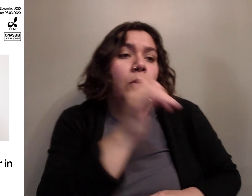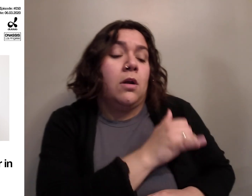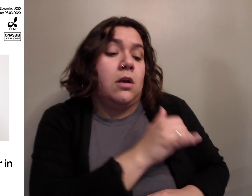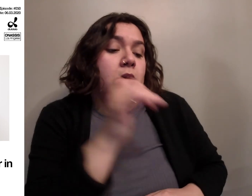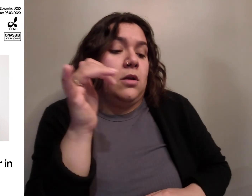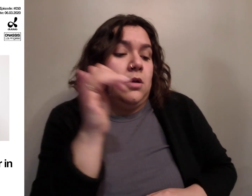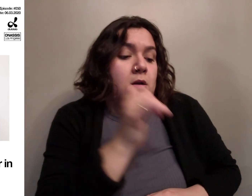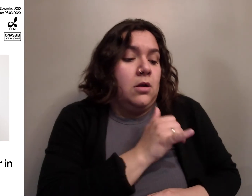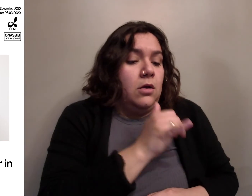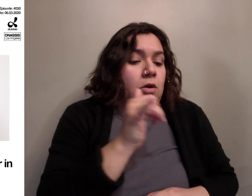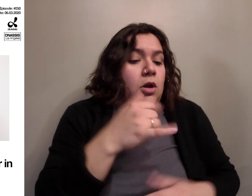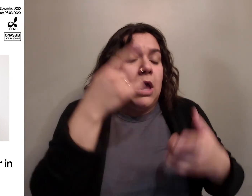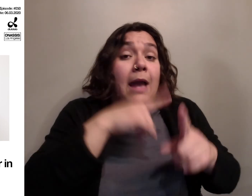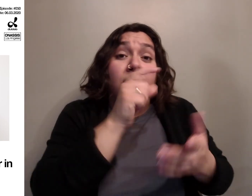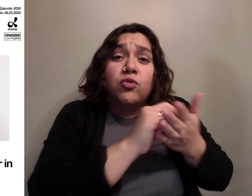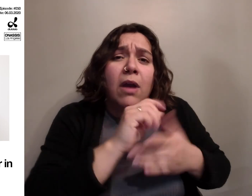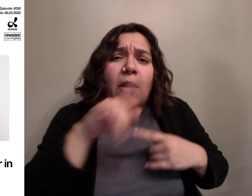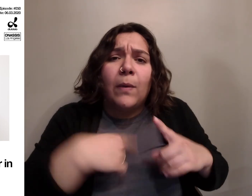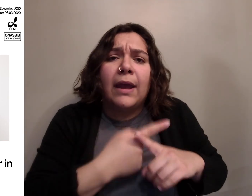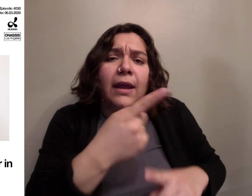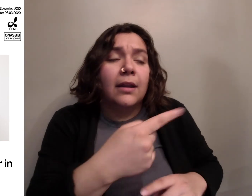too. Wow.